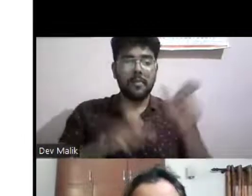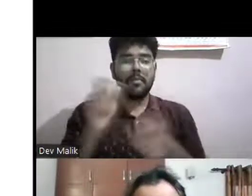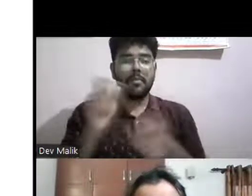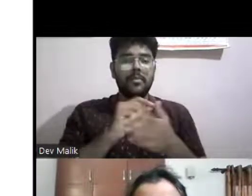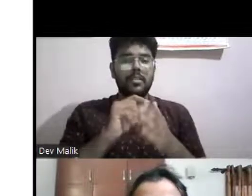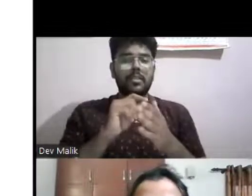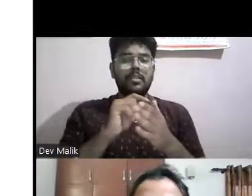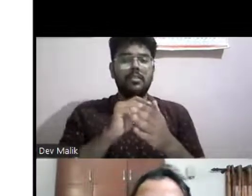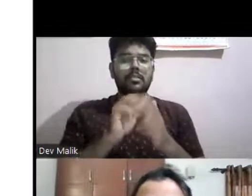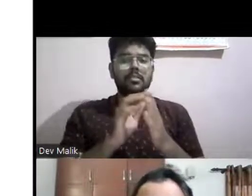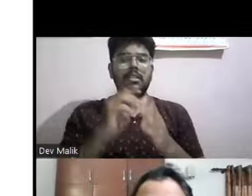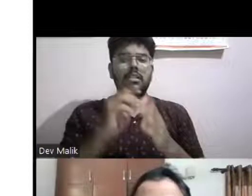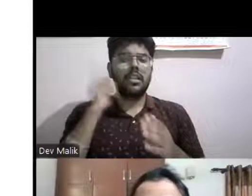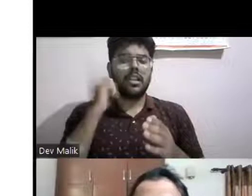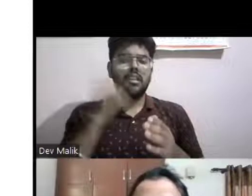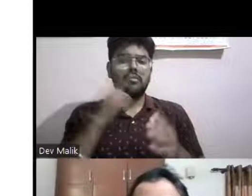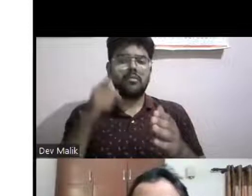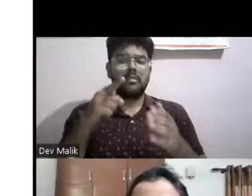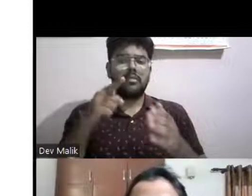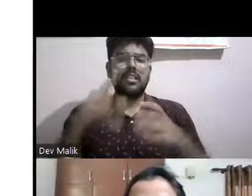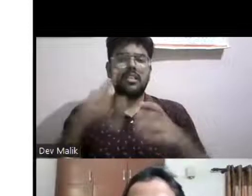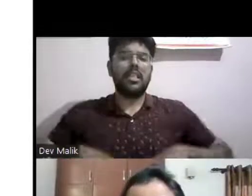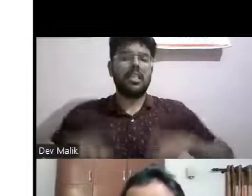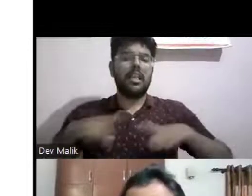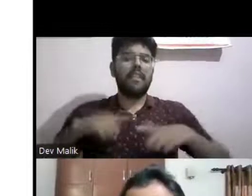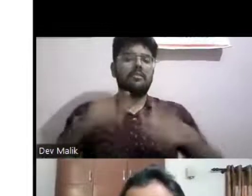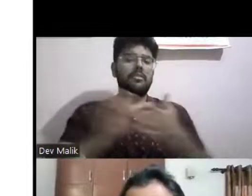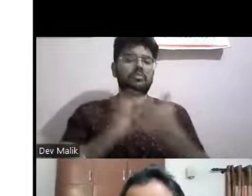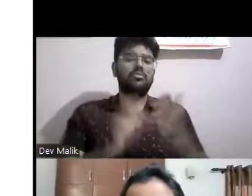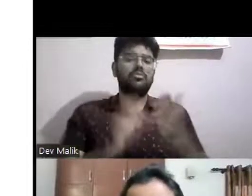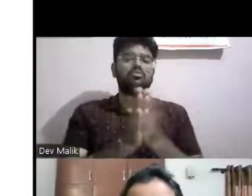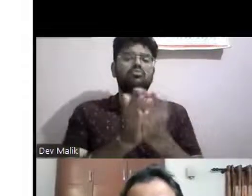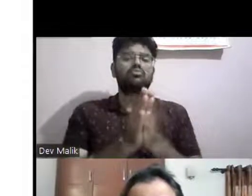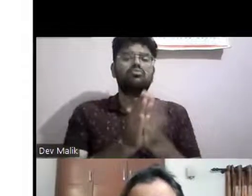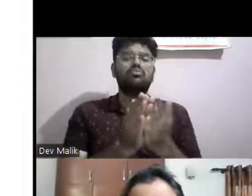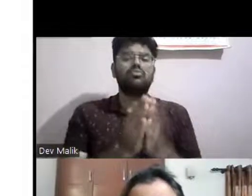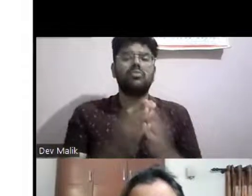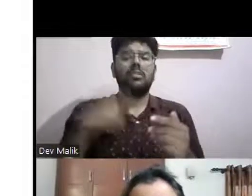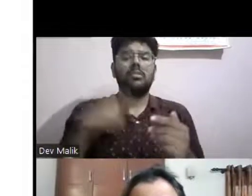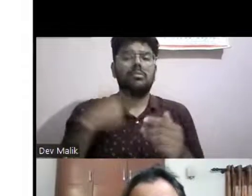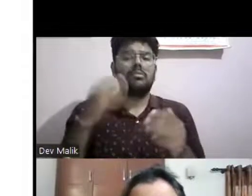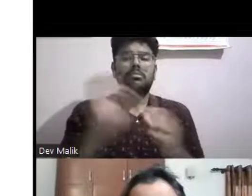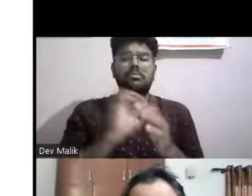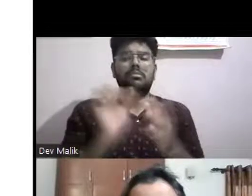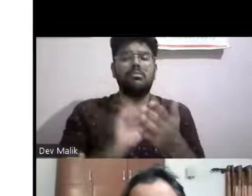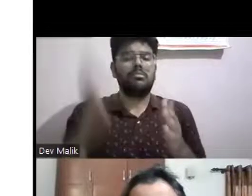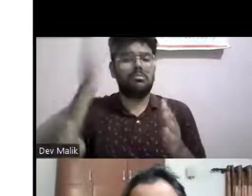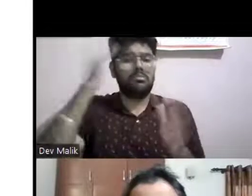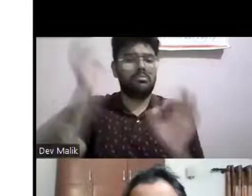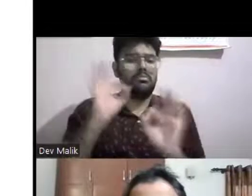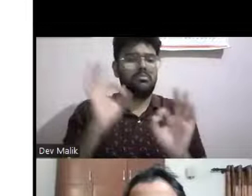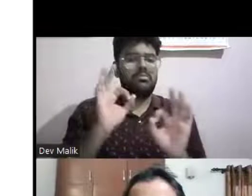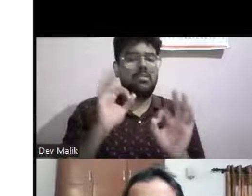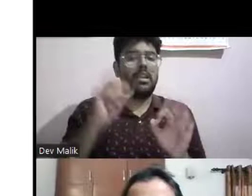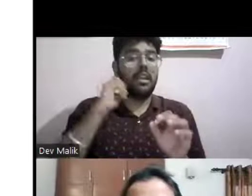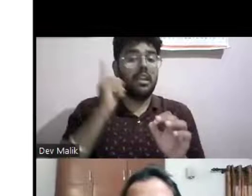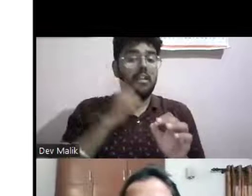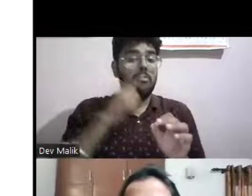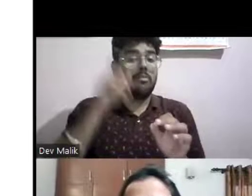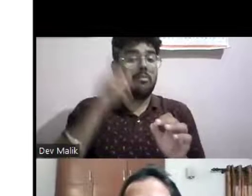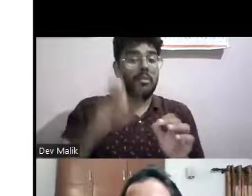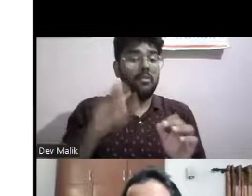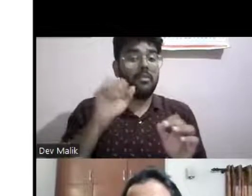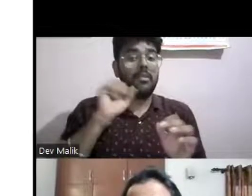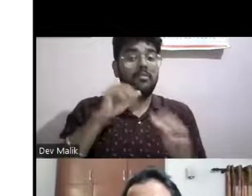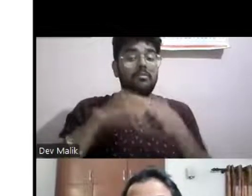any books written by deaf people in France or Europe, for that matter. Some people told me I wouldn't be able